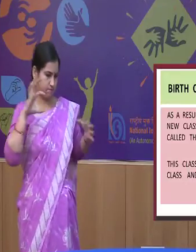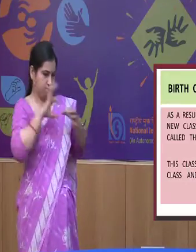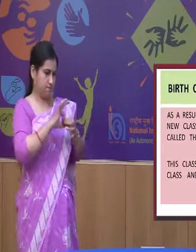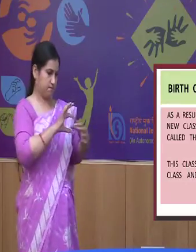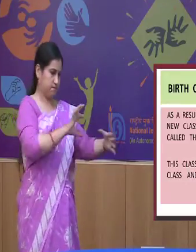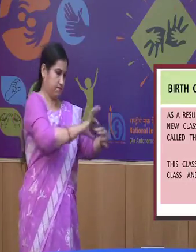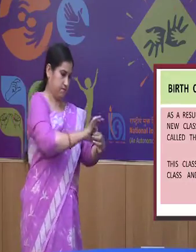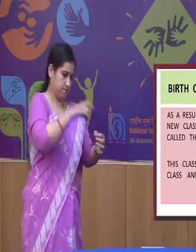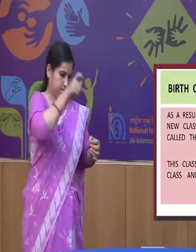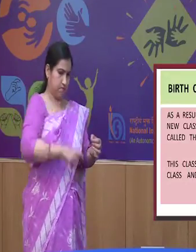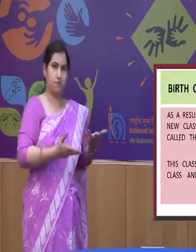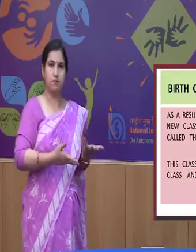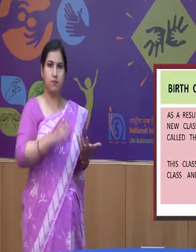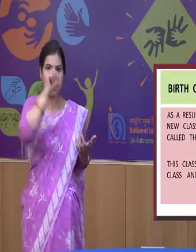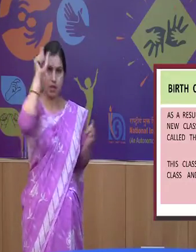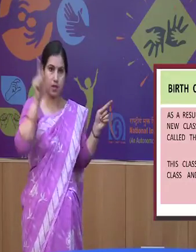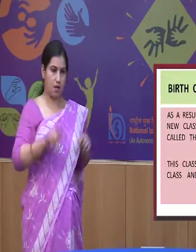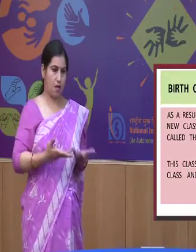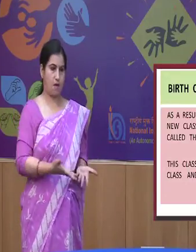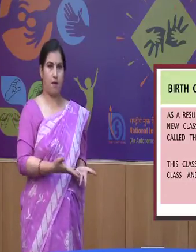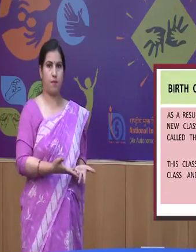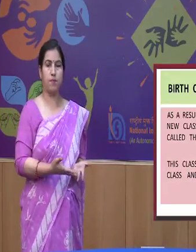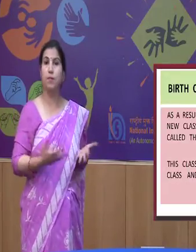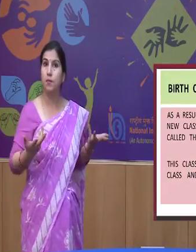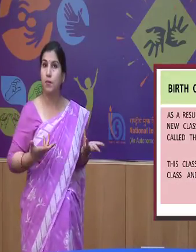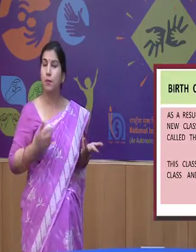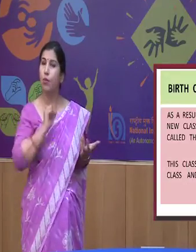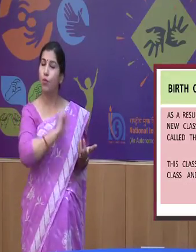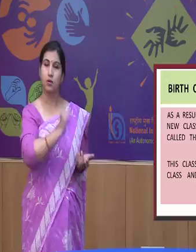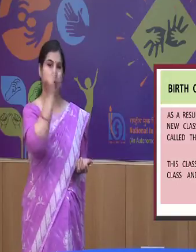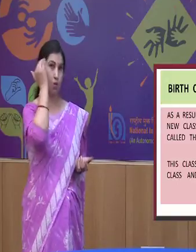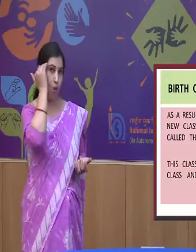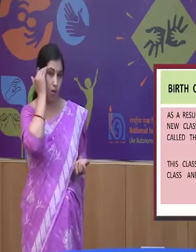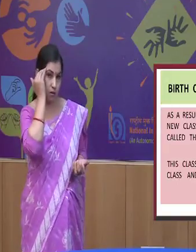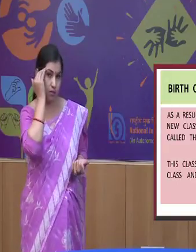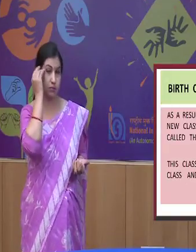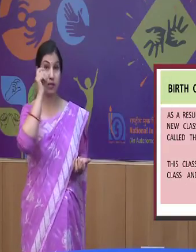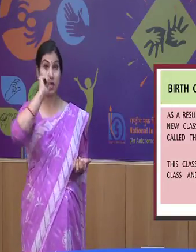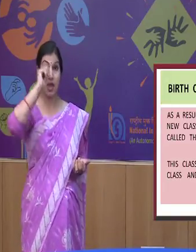this country because of their knowledge of English education.